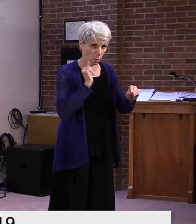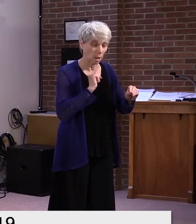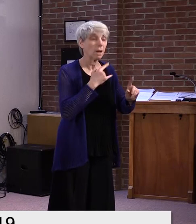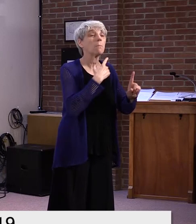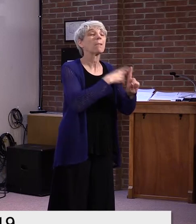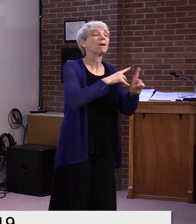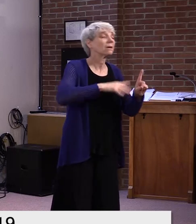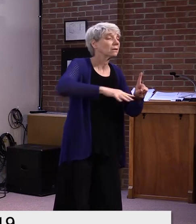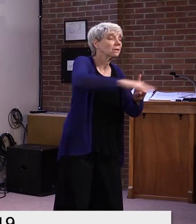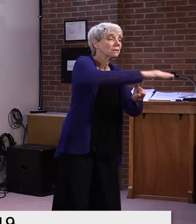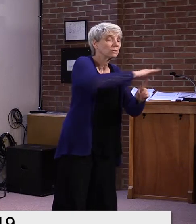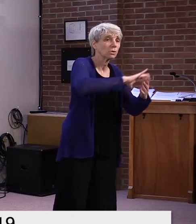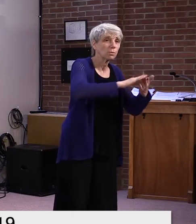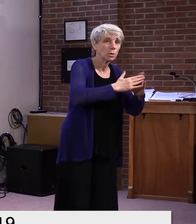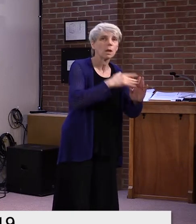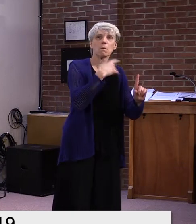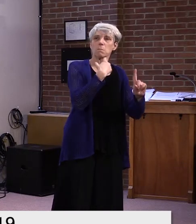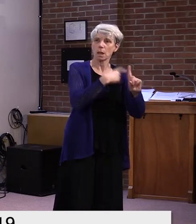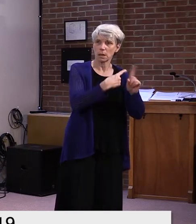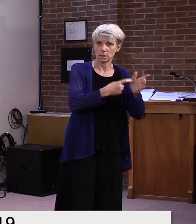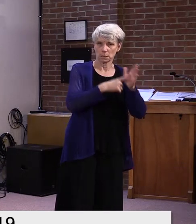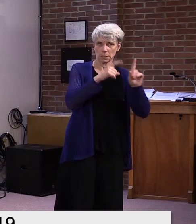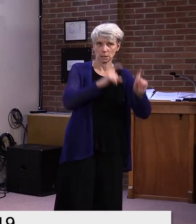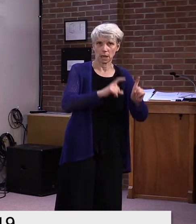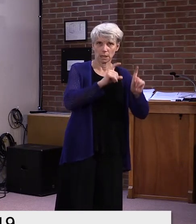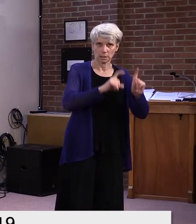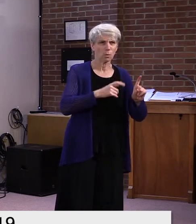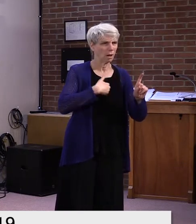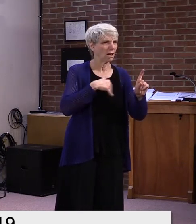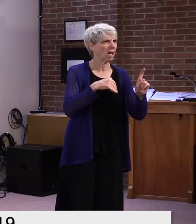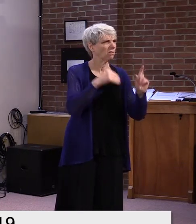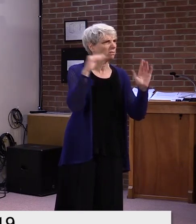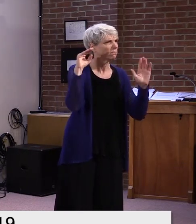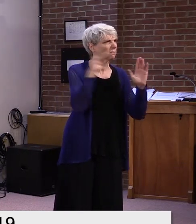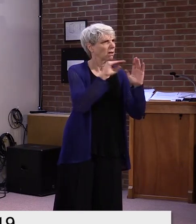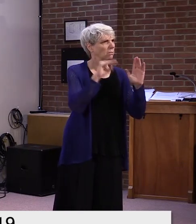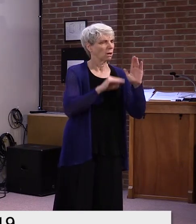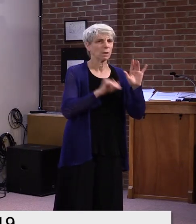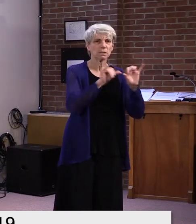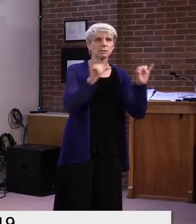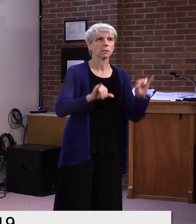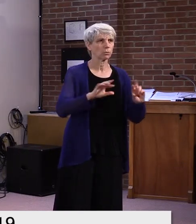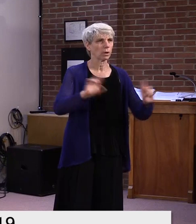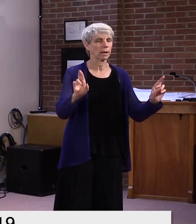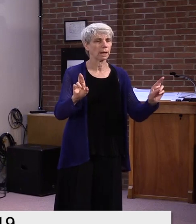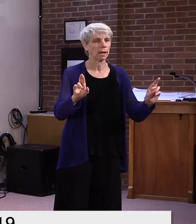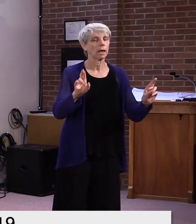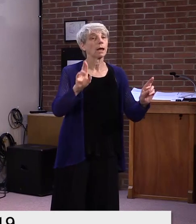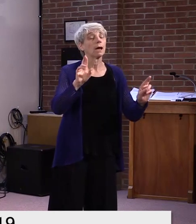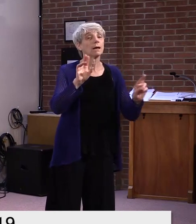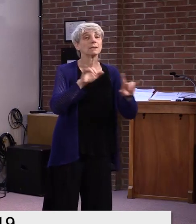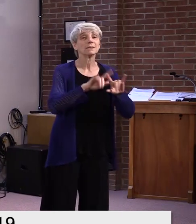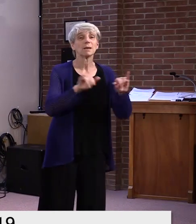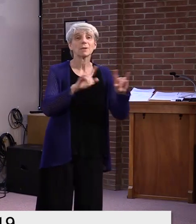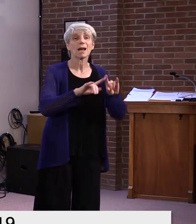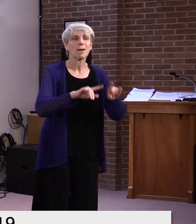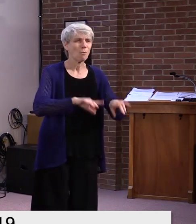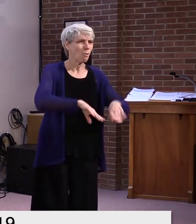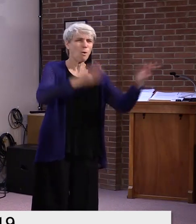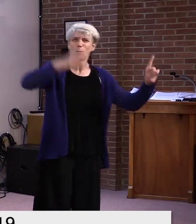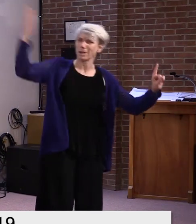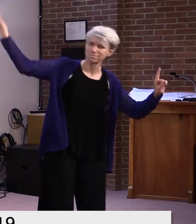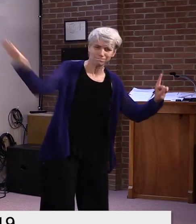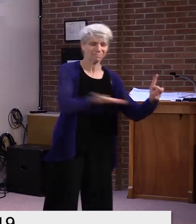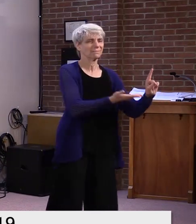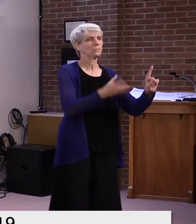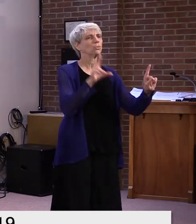with testing. However, we are being vigilant and careful as we ease these